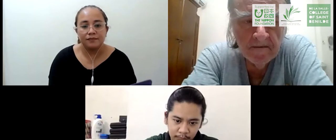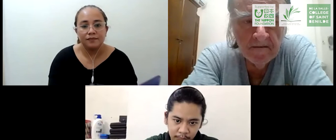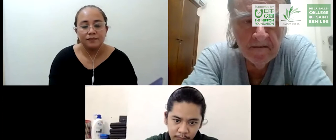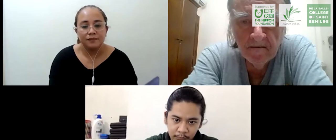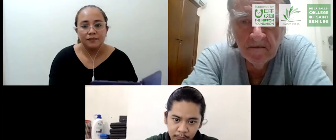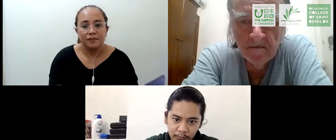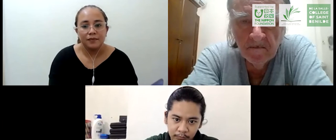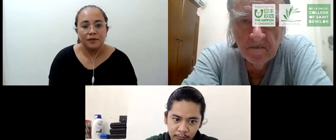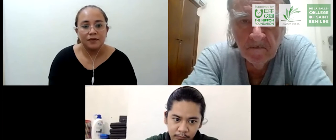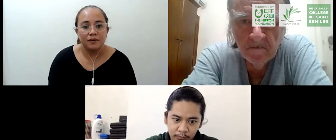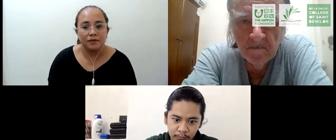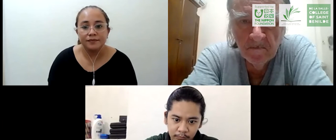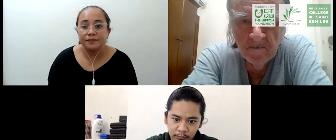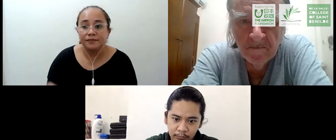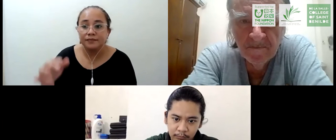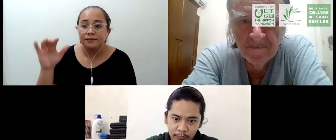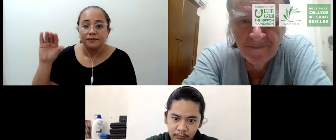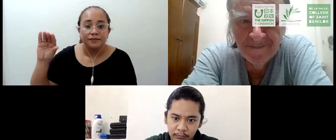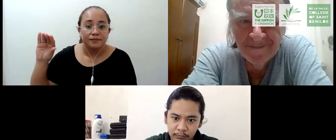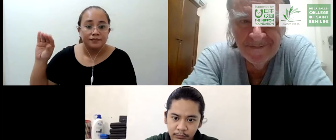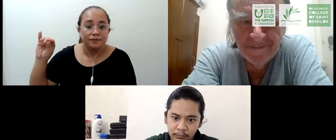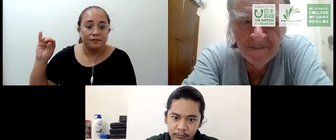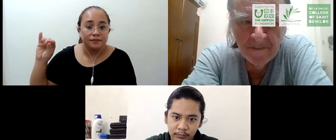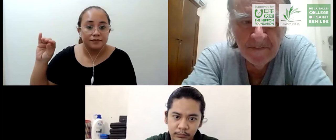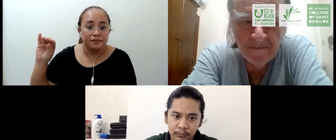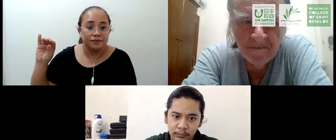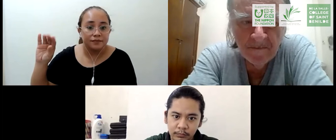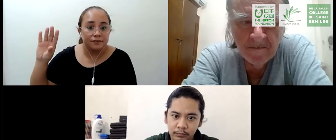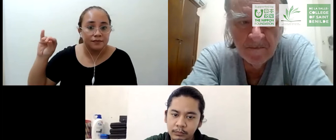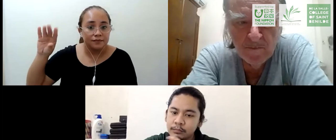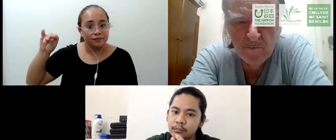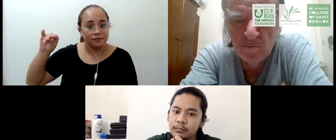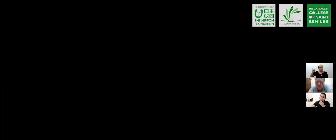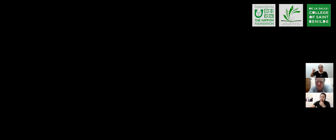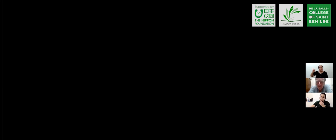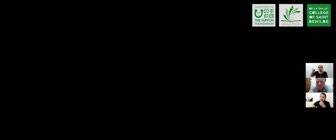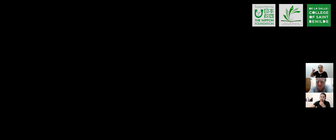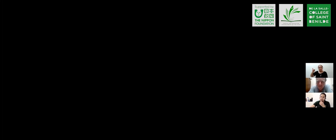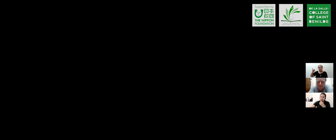Yeah, me has something to say. Oh, thanks for sharing.